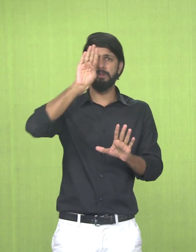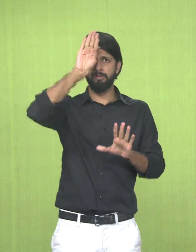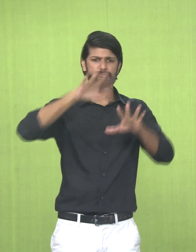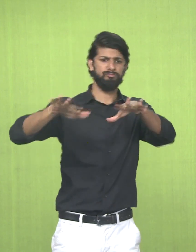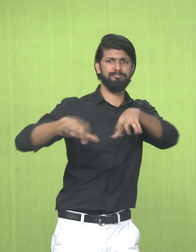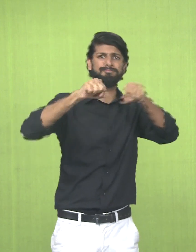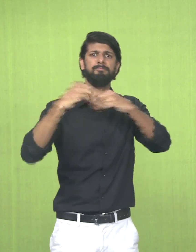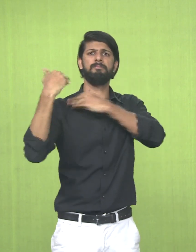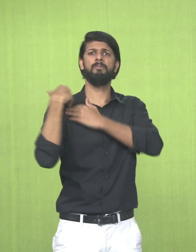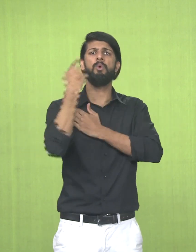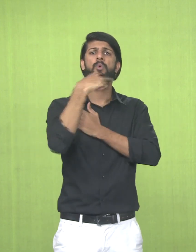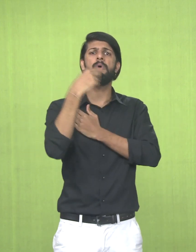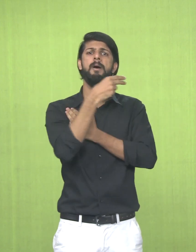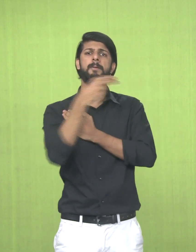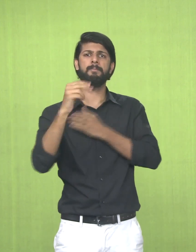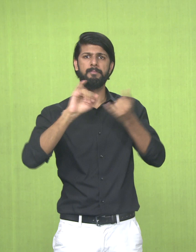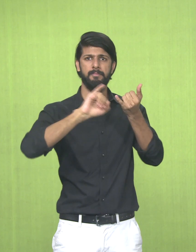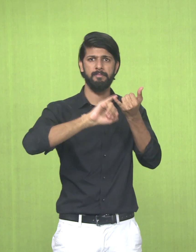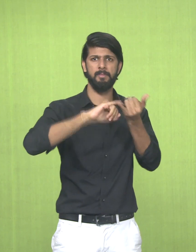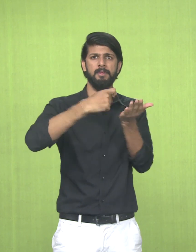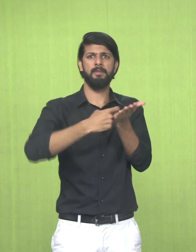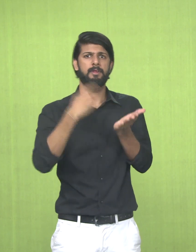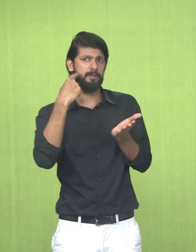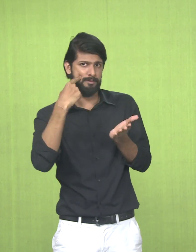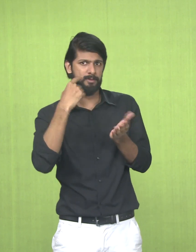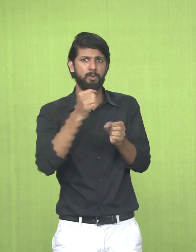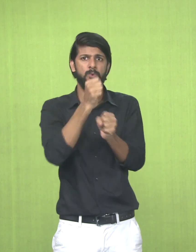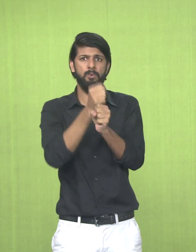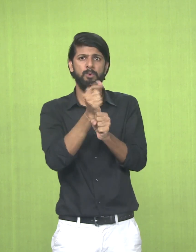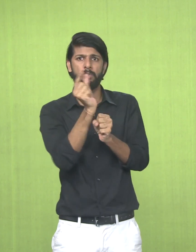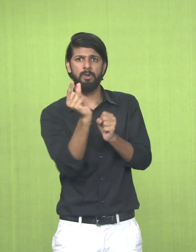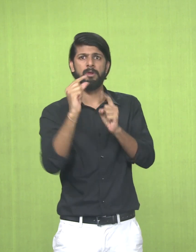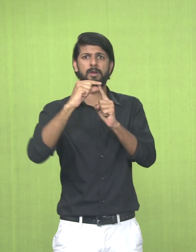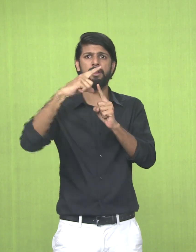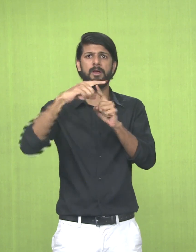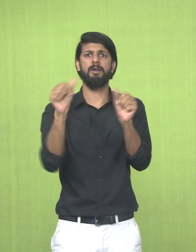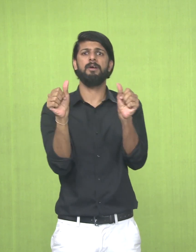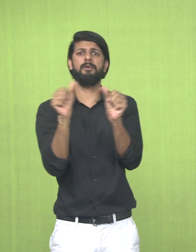prospered and flourished at the time when there was no country called India.